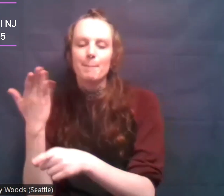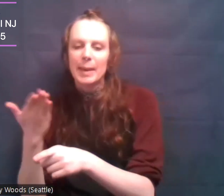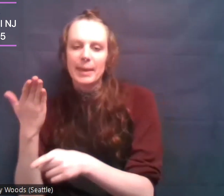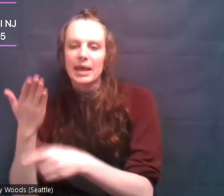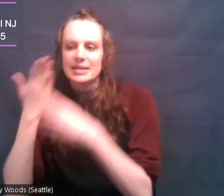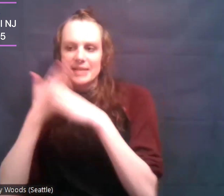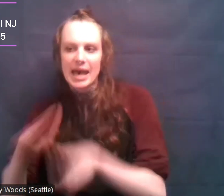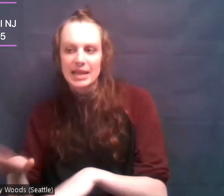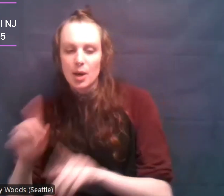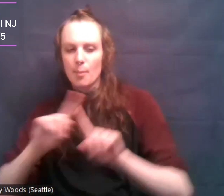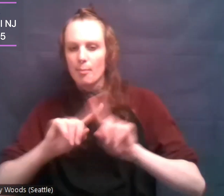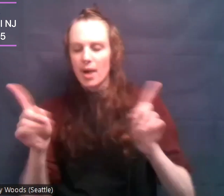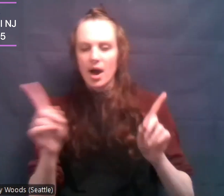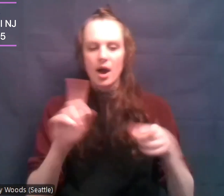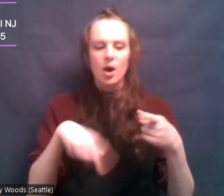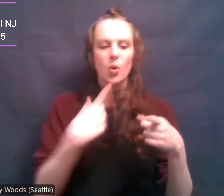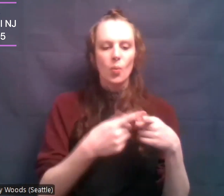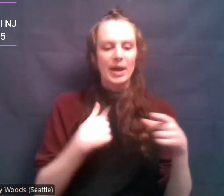And like